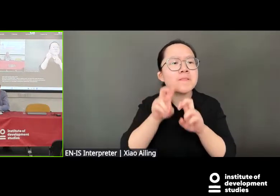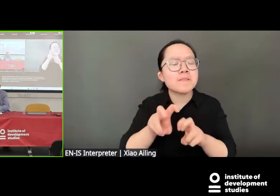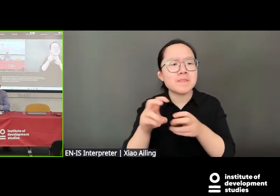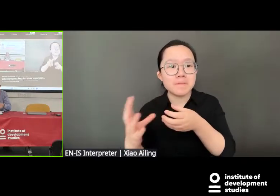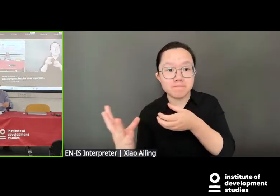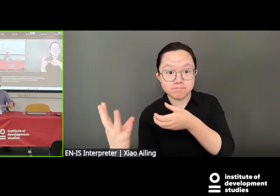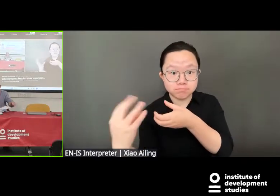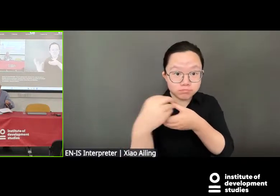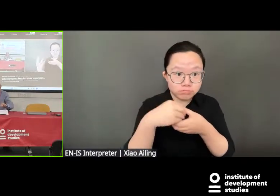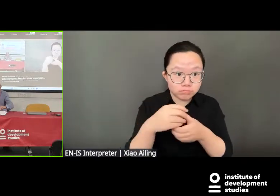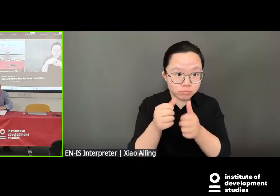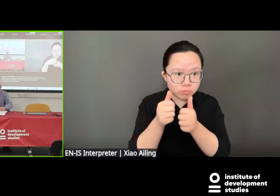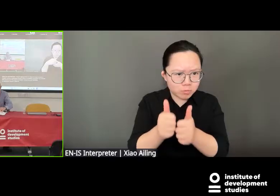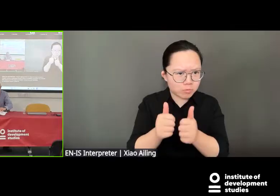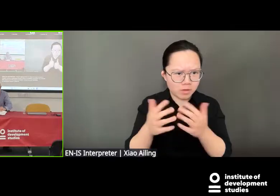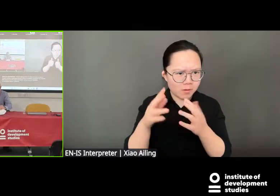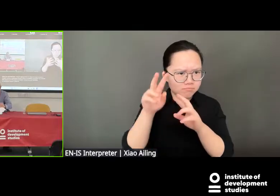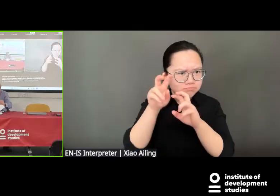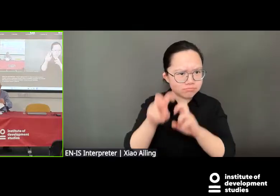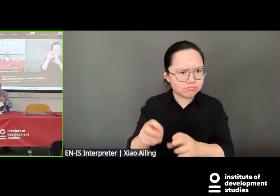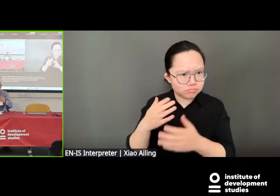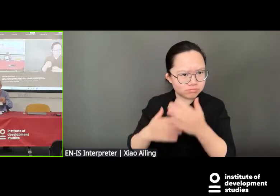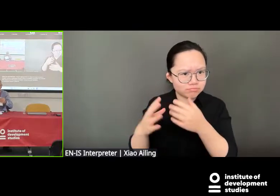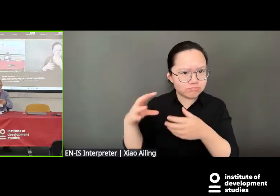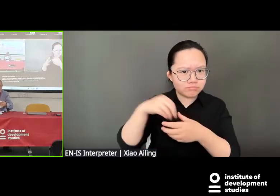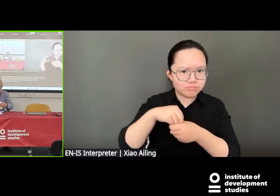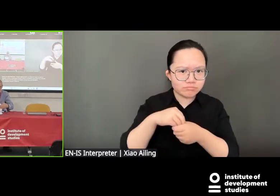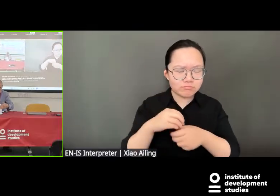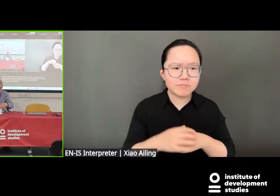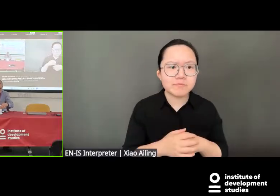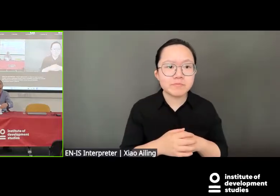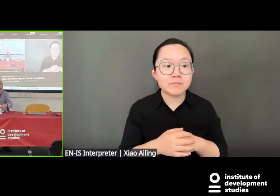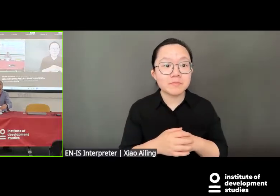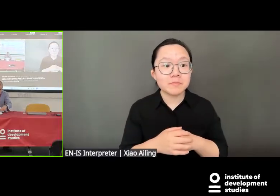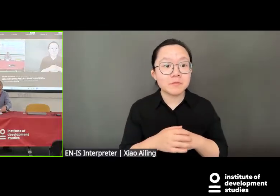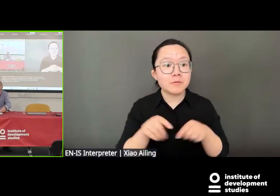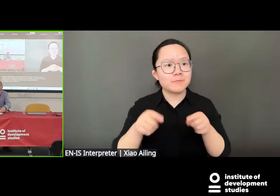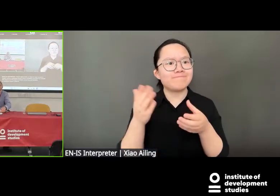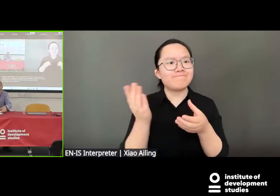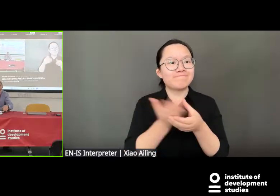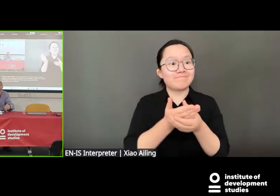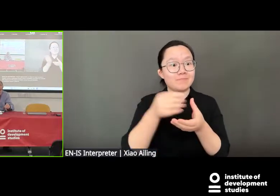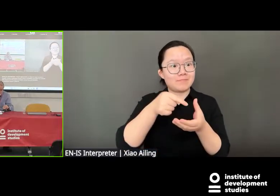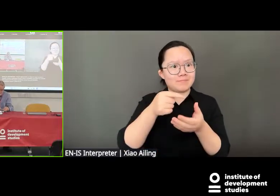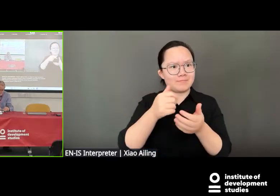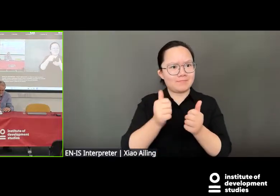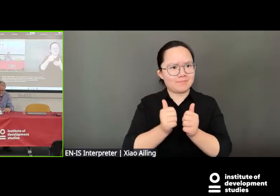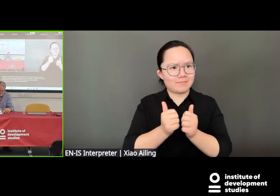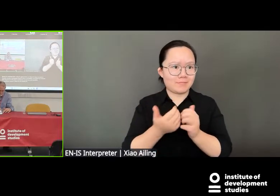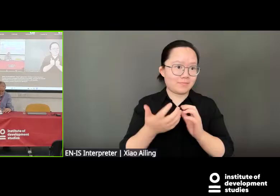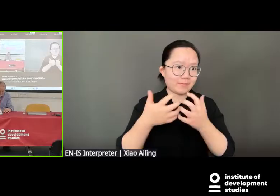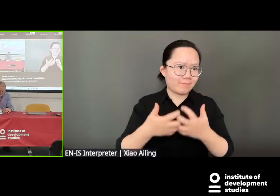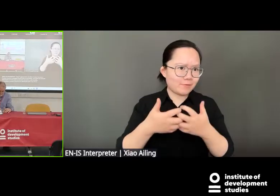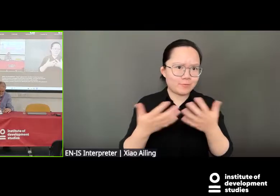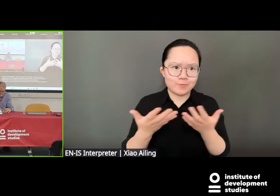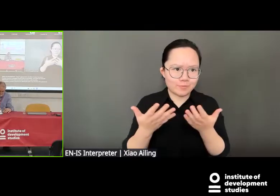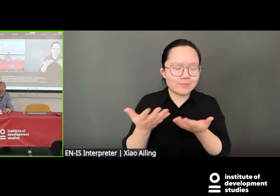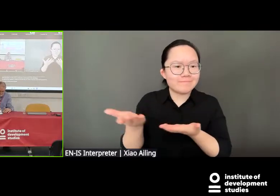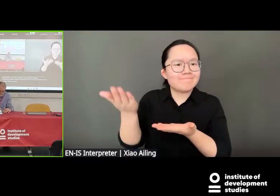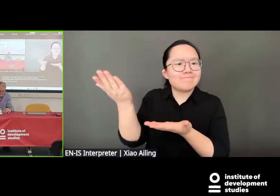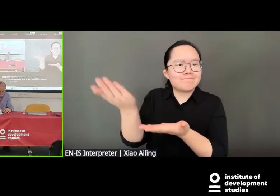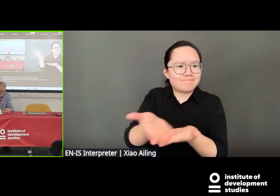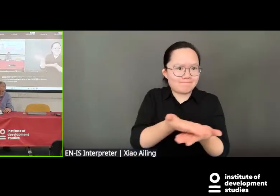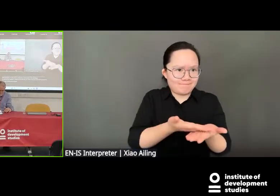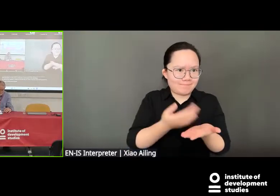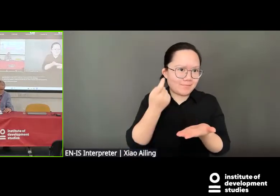learning were a key part of the DID program. The lack of data about people with disabilities' lived experiences